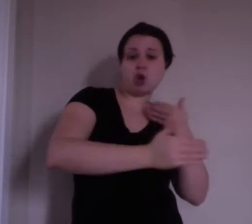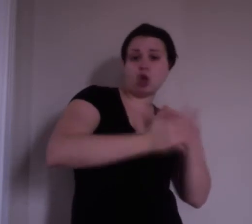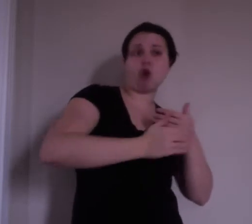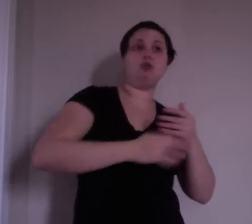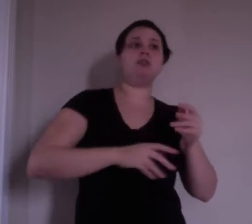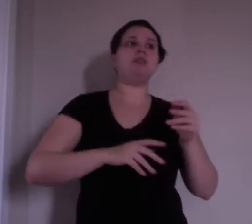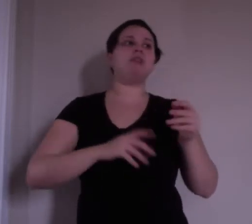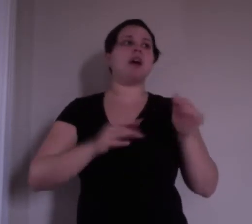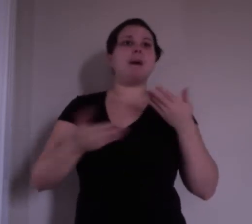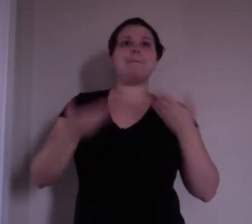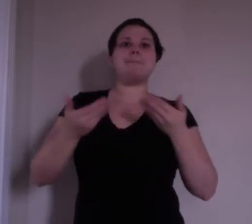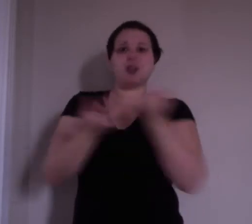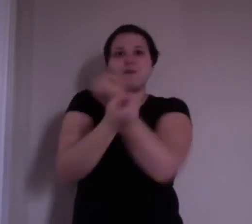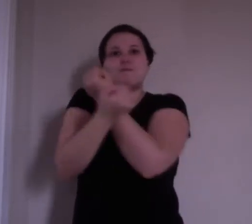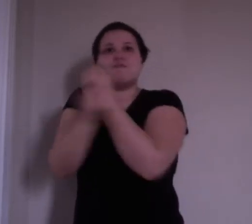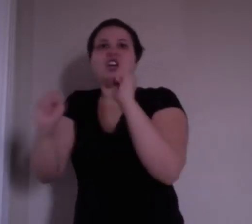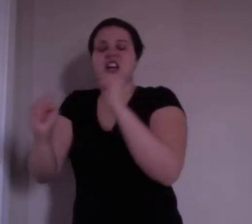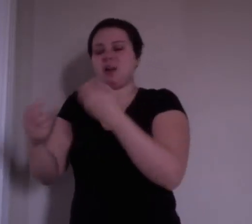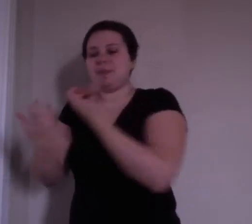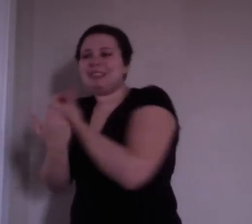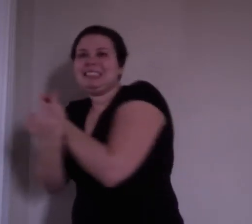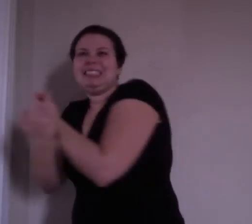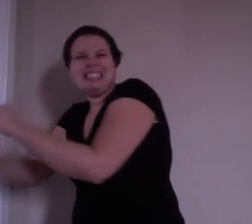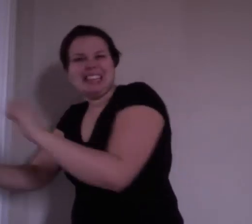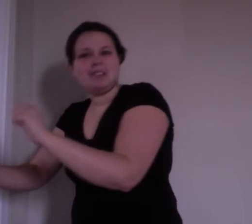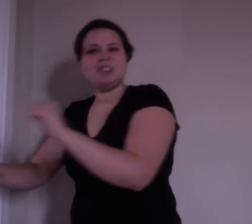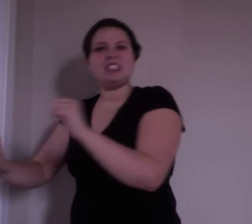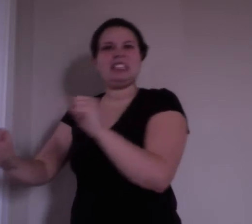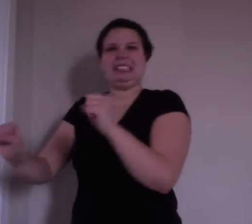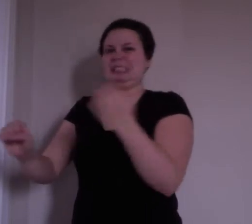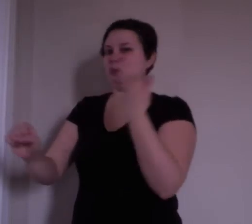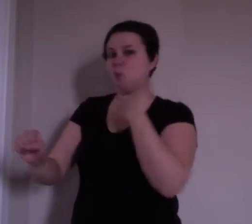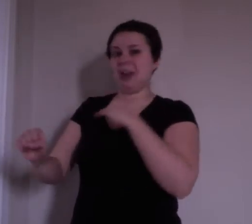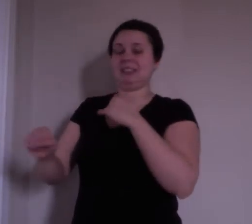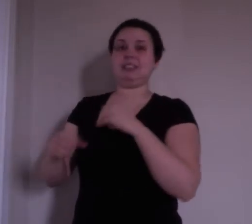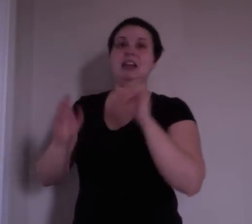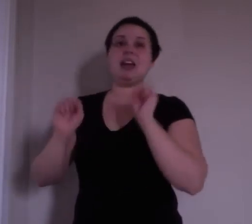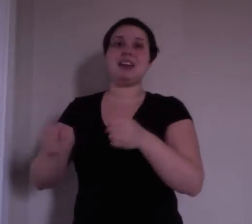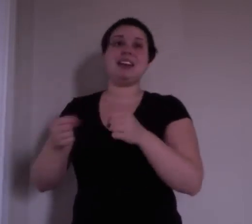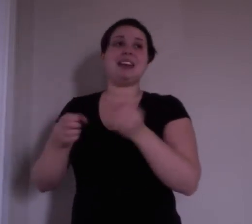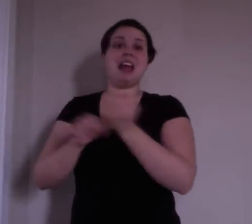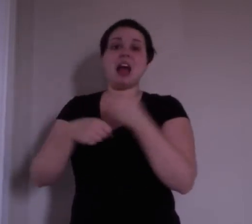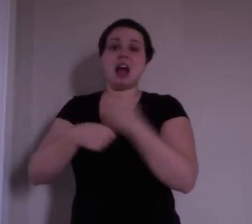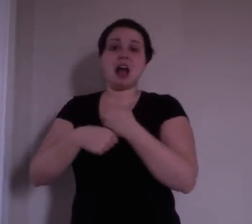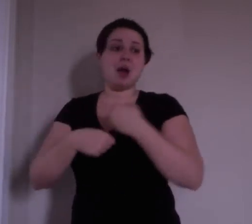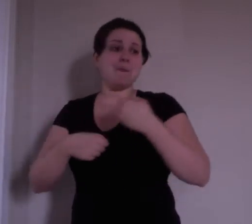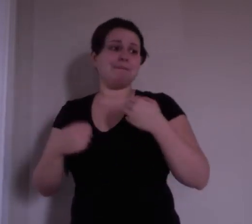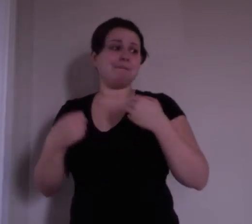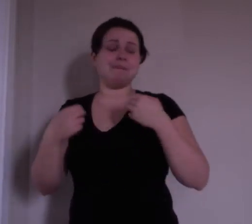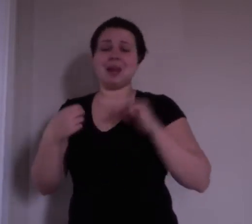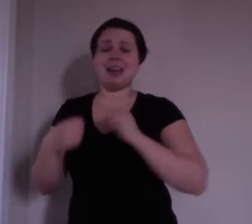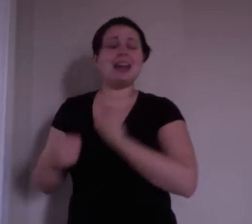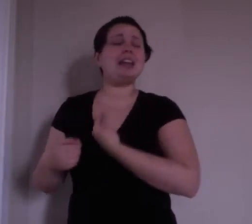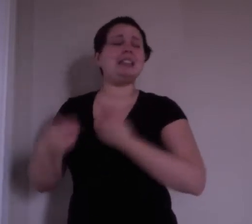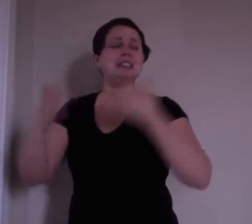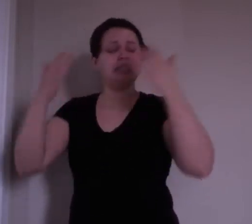put them at risk. It can drive us to our darkest depths of despair and break